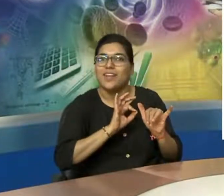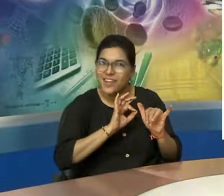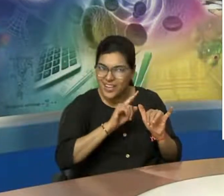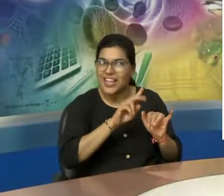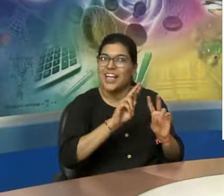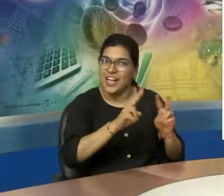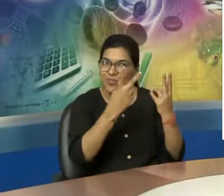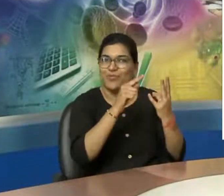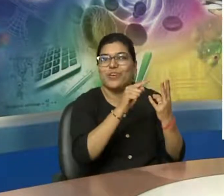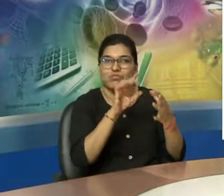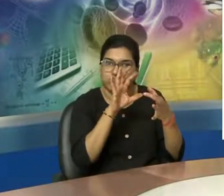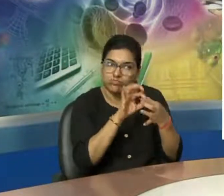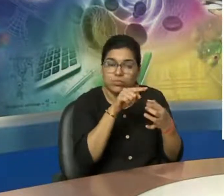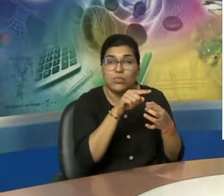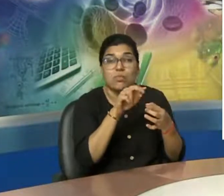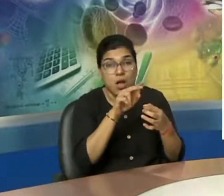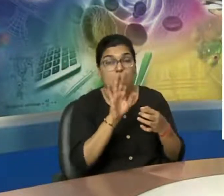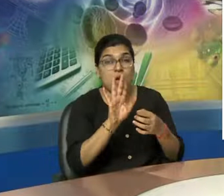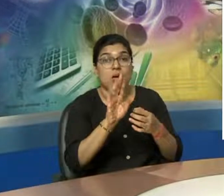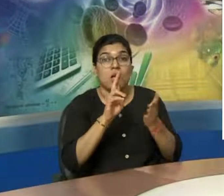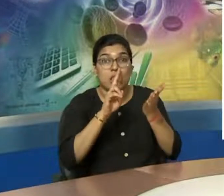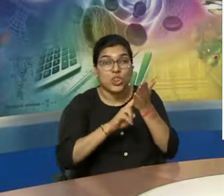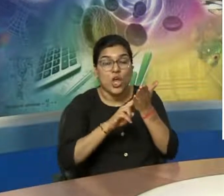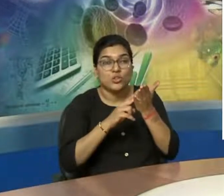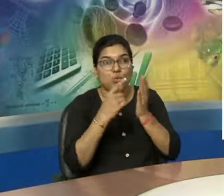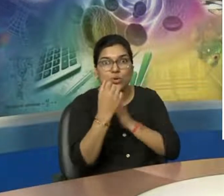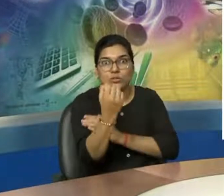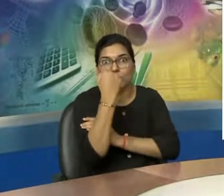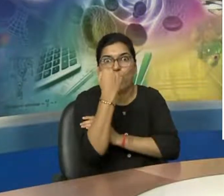phosphorus and nitrogen.